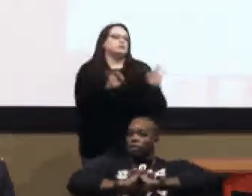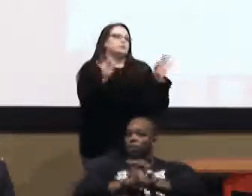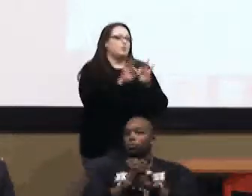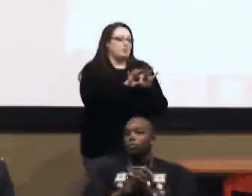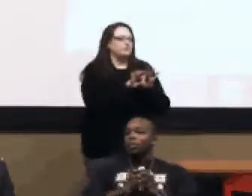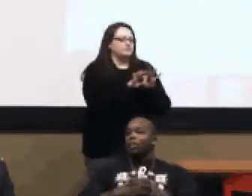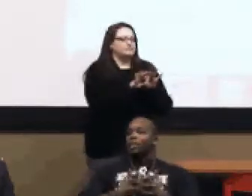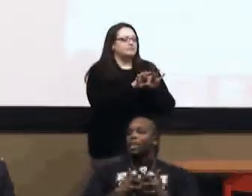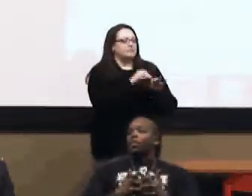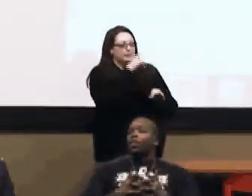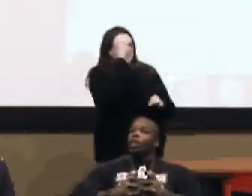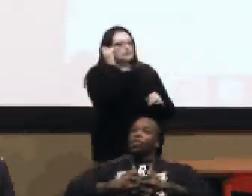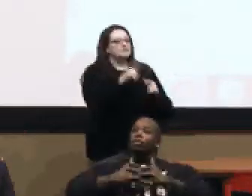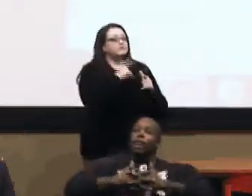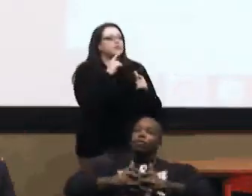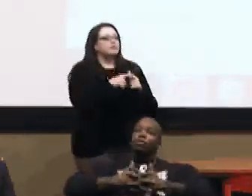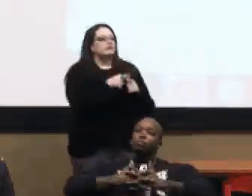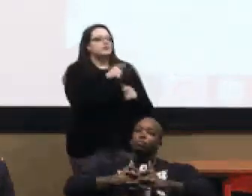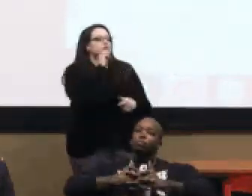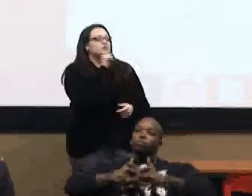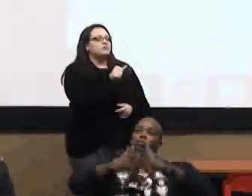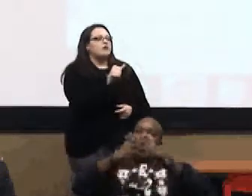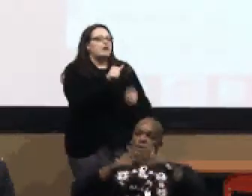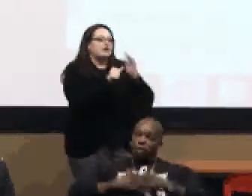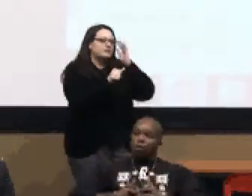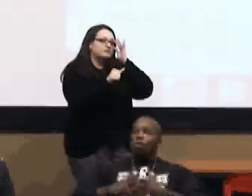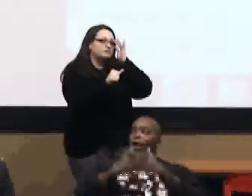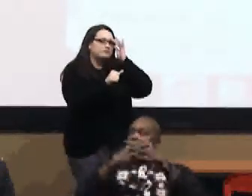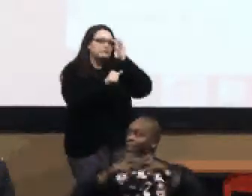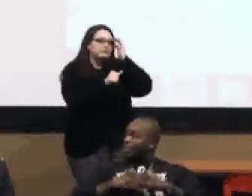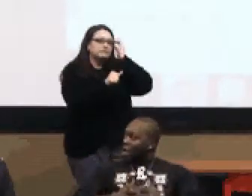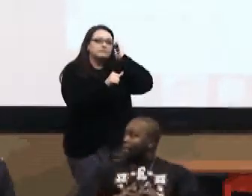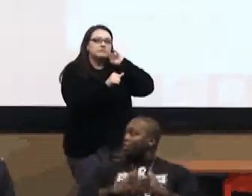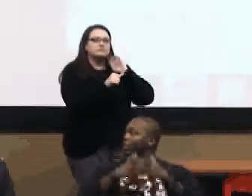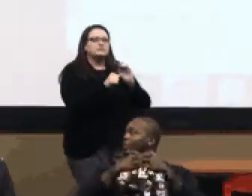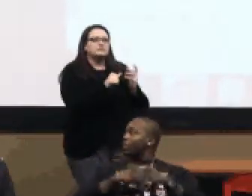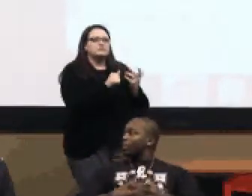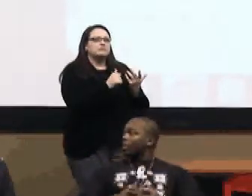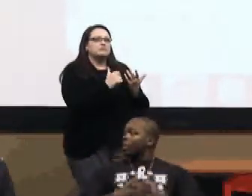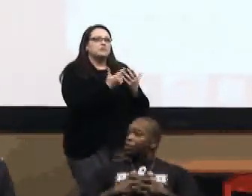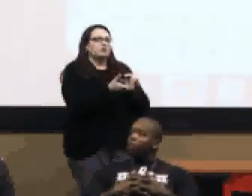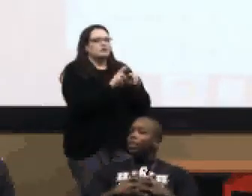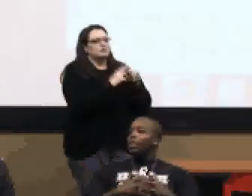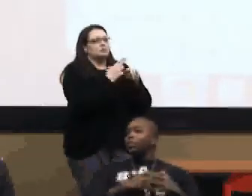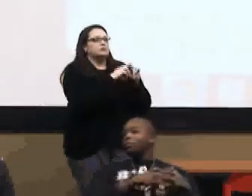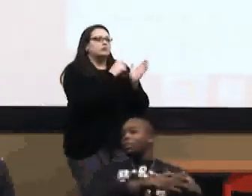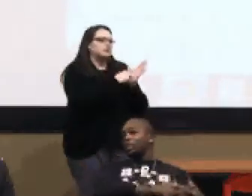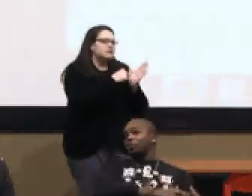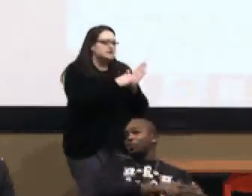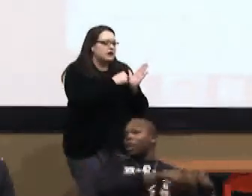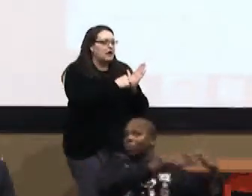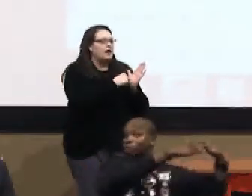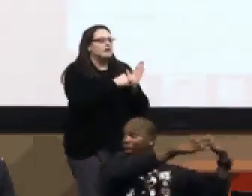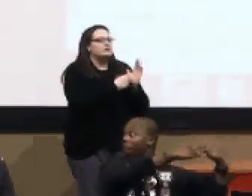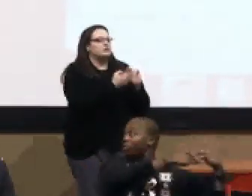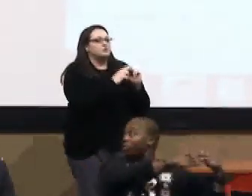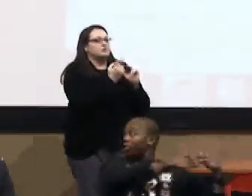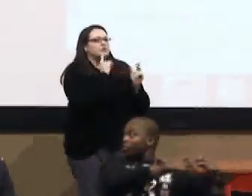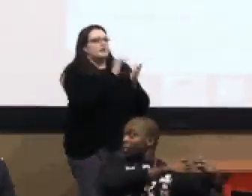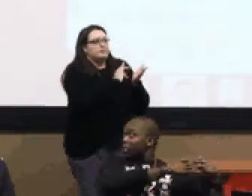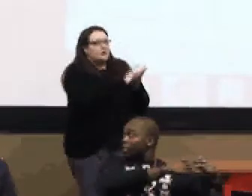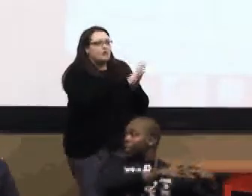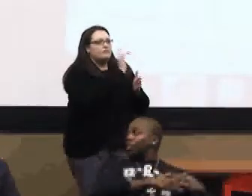is really important, because then you're not acquiring debt and accumulating something that you have to pay